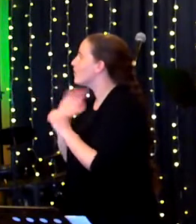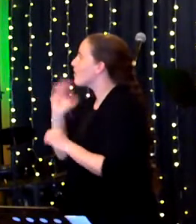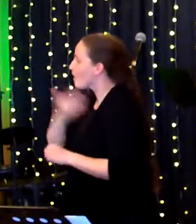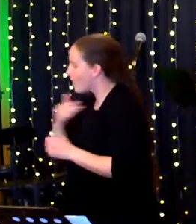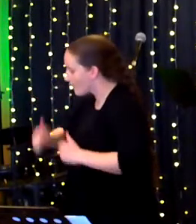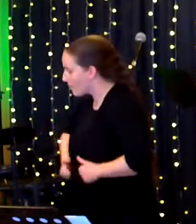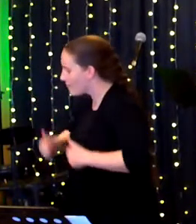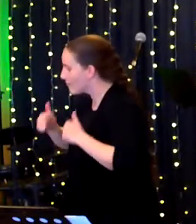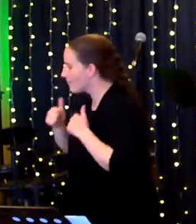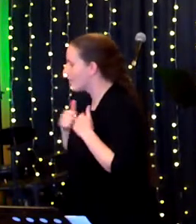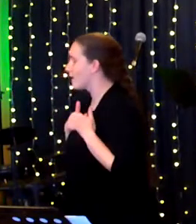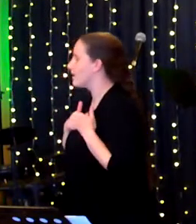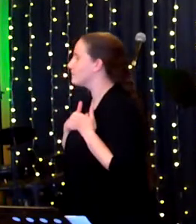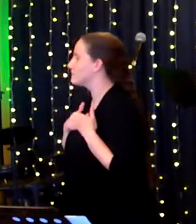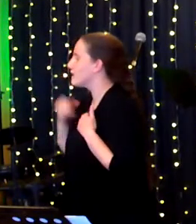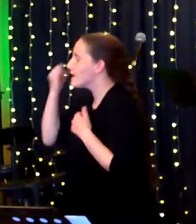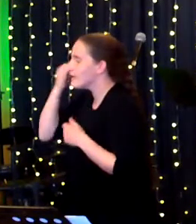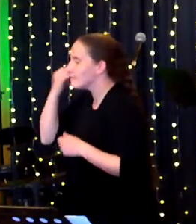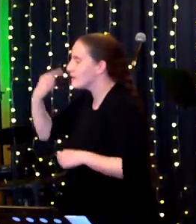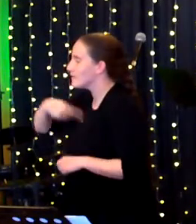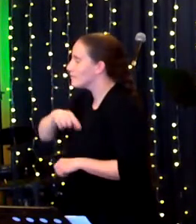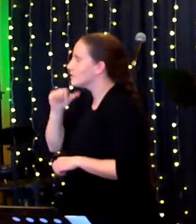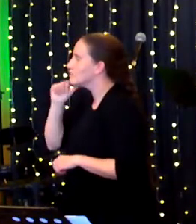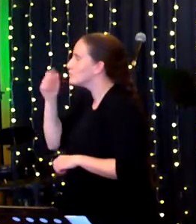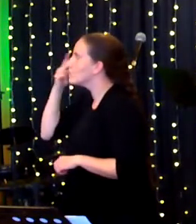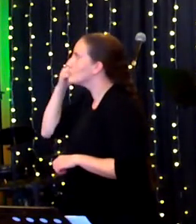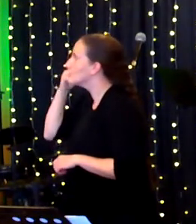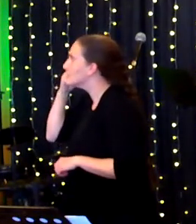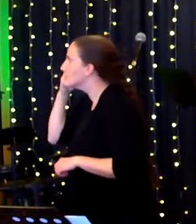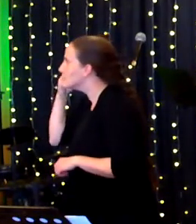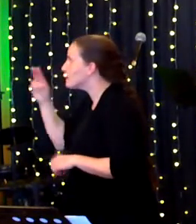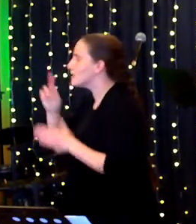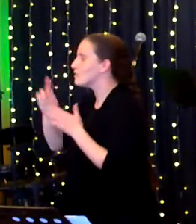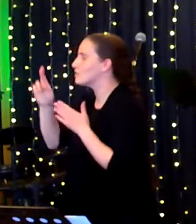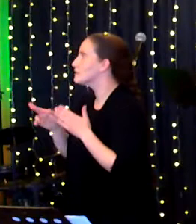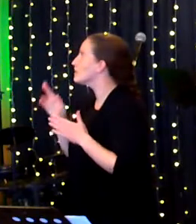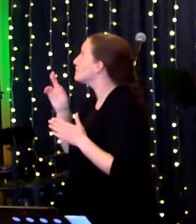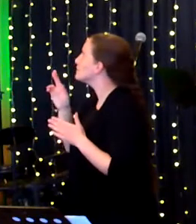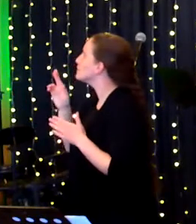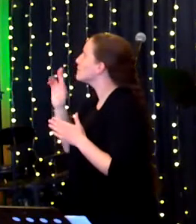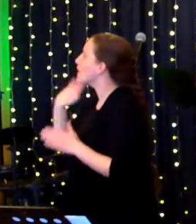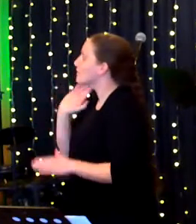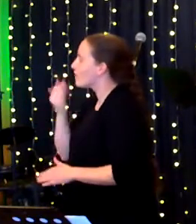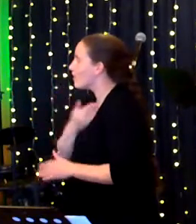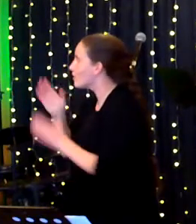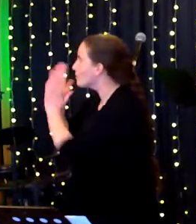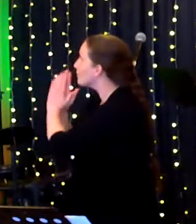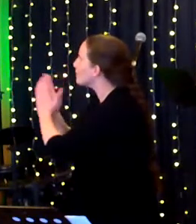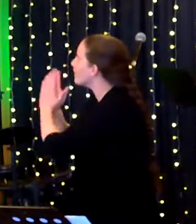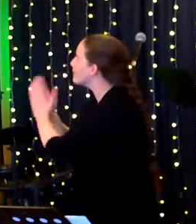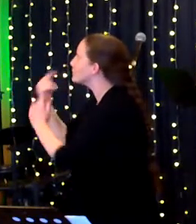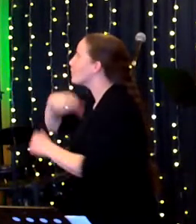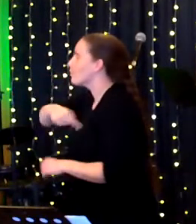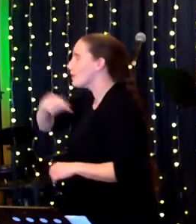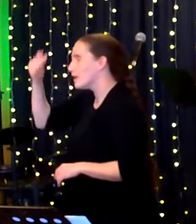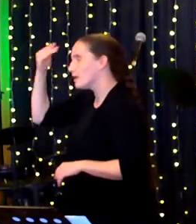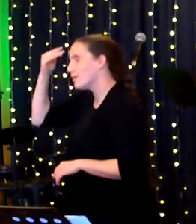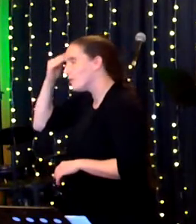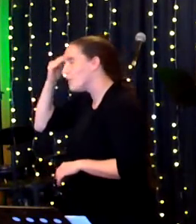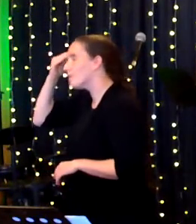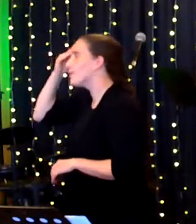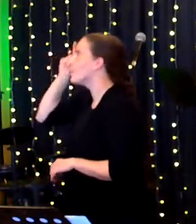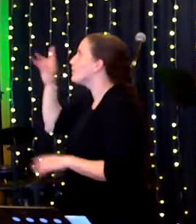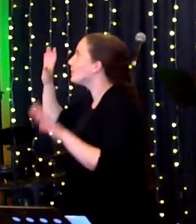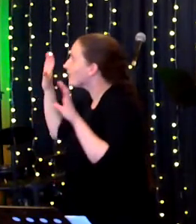we don't see you doing anything, by faith we believe that in the heavenly realms, you are doing more than we could